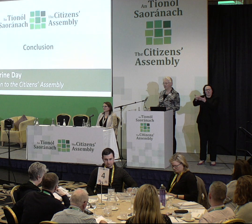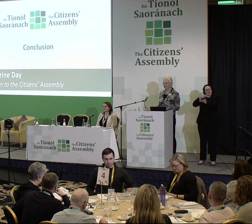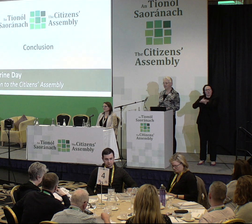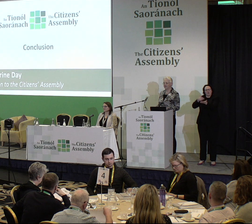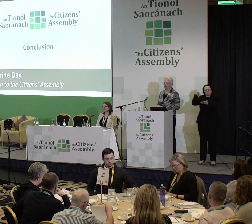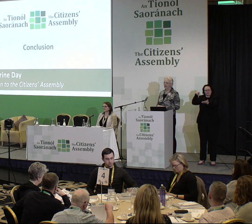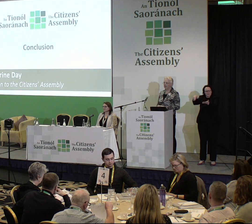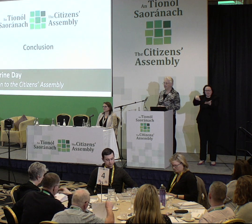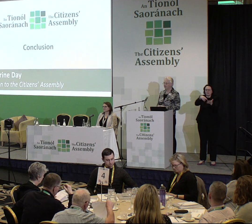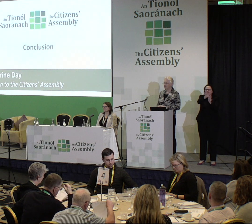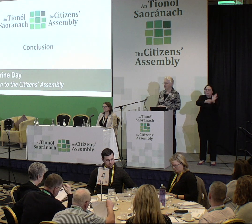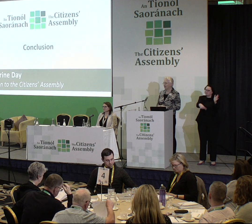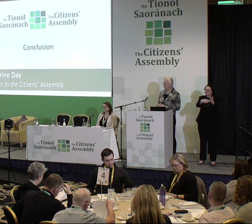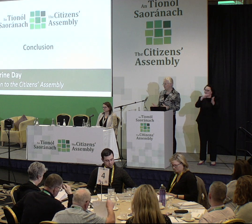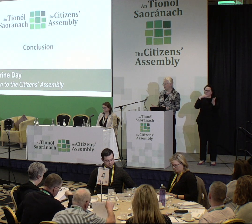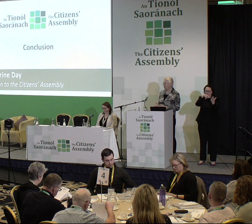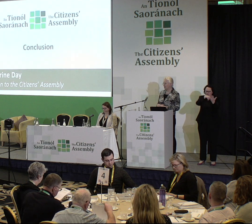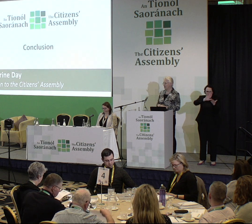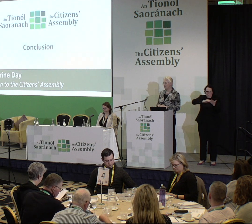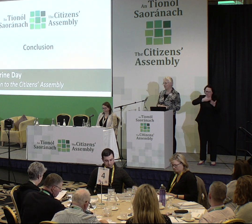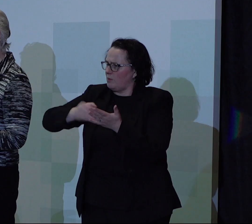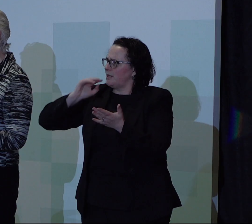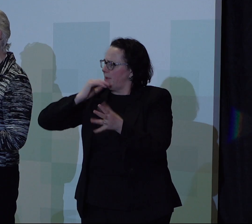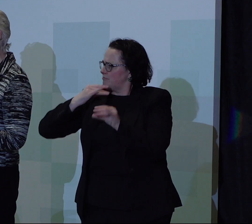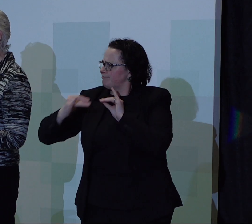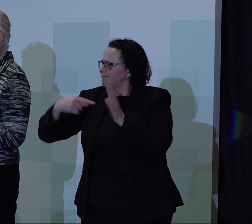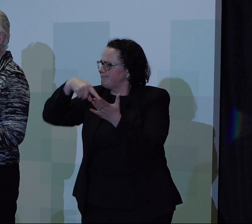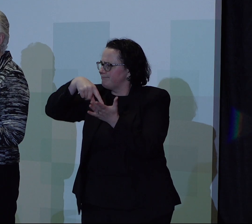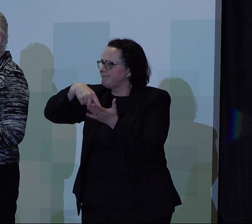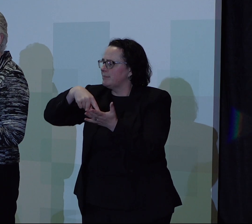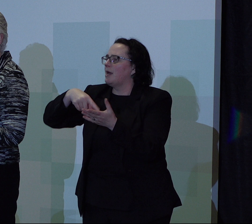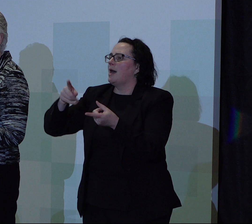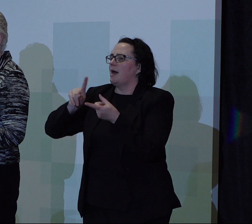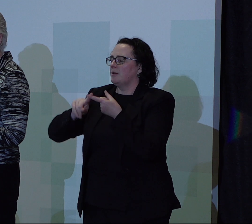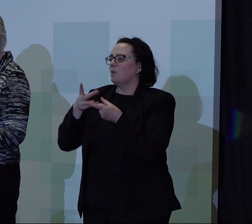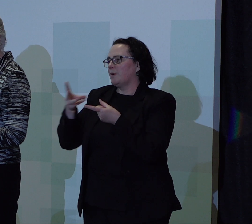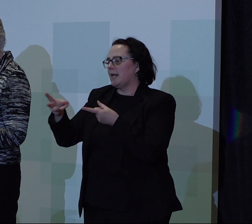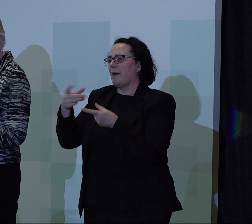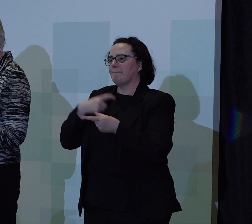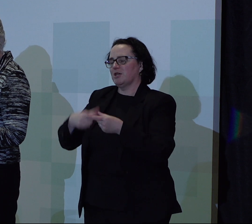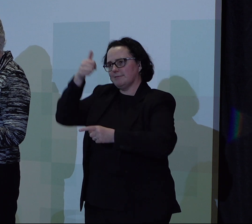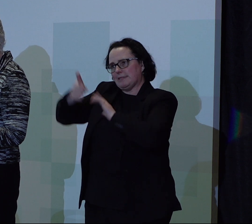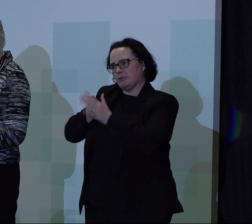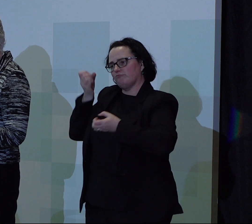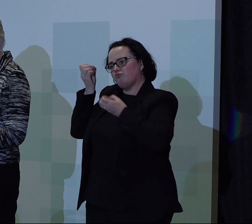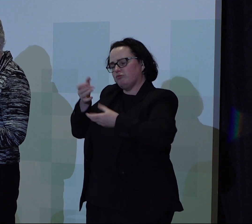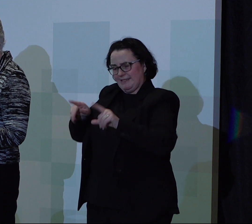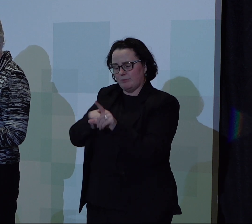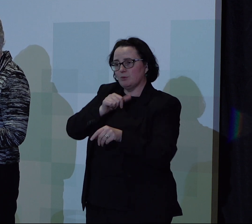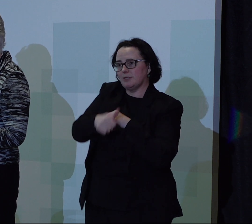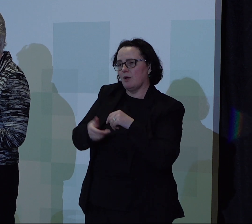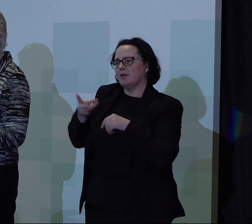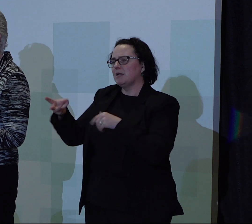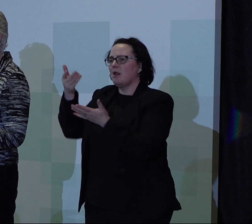and our policies. And like we've done today, we will be hearing personal experiences from people about how these